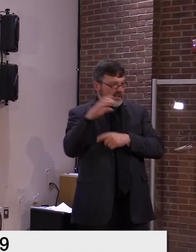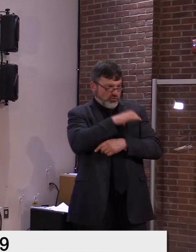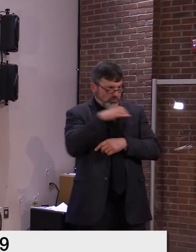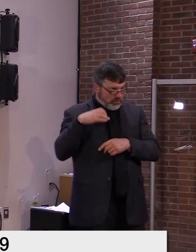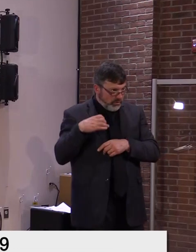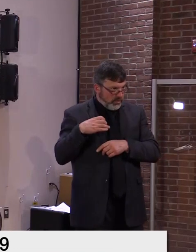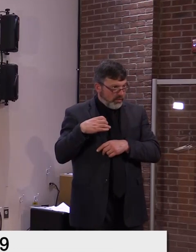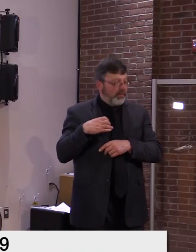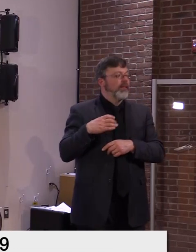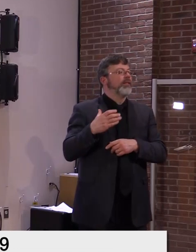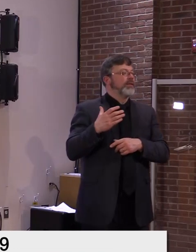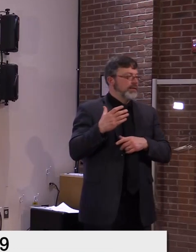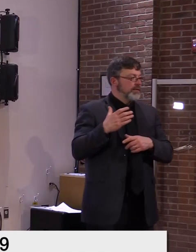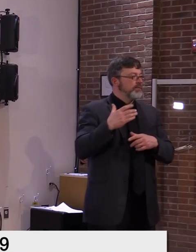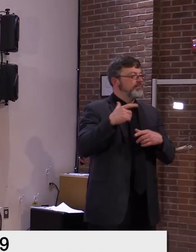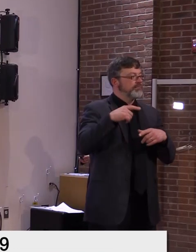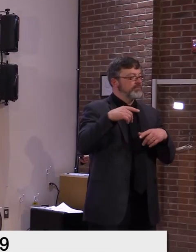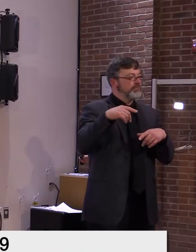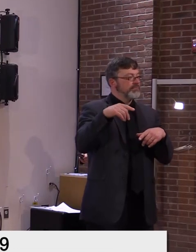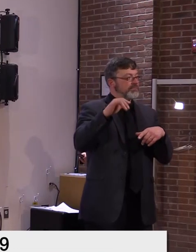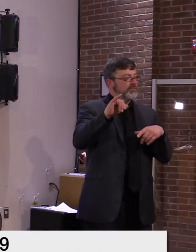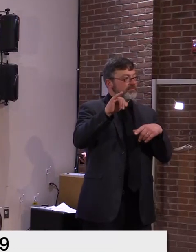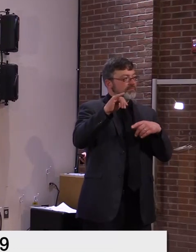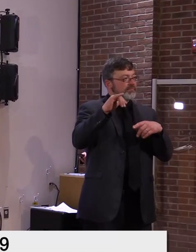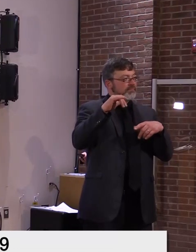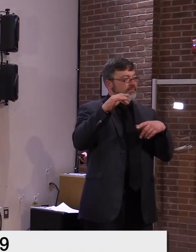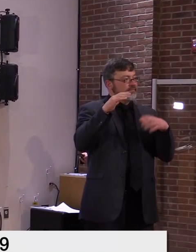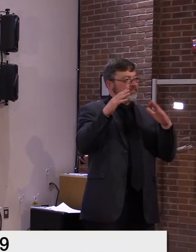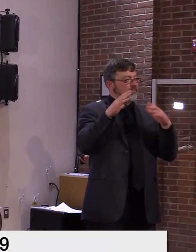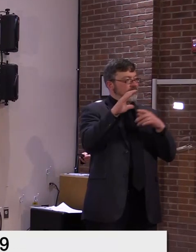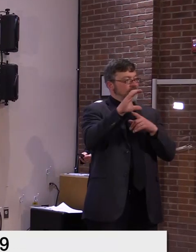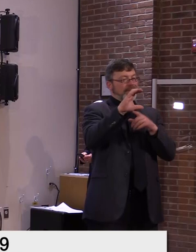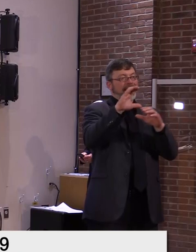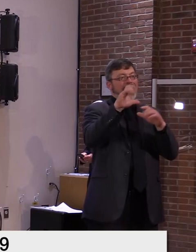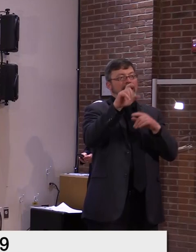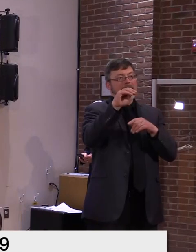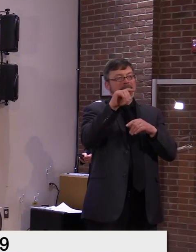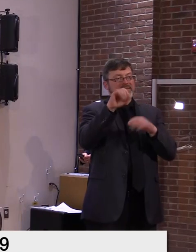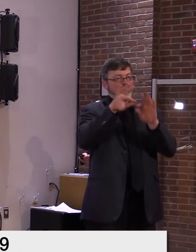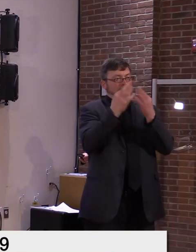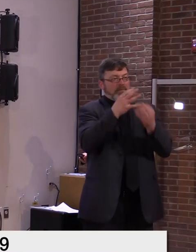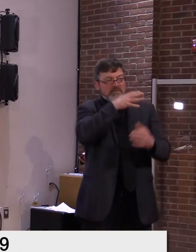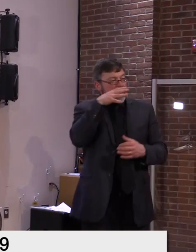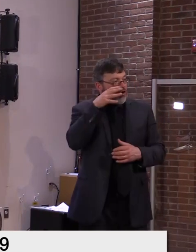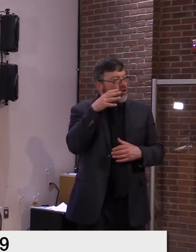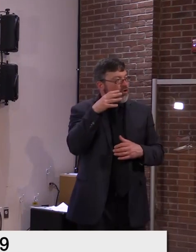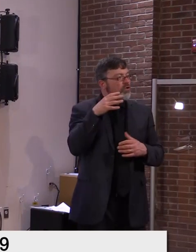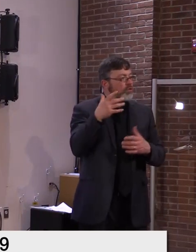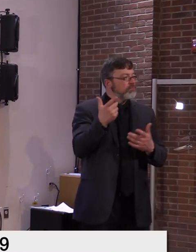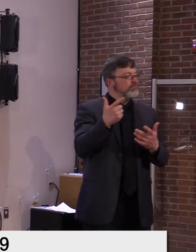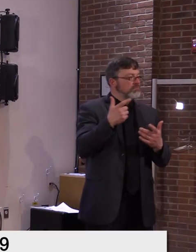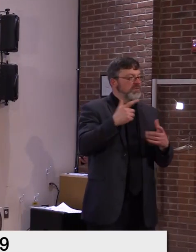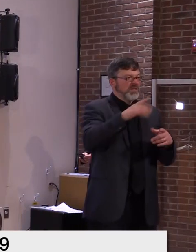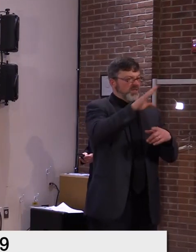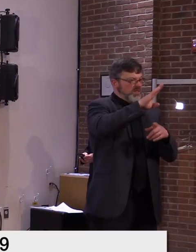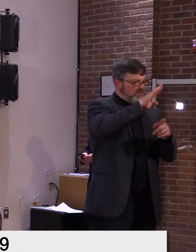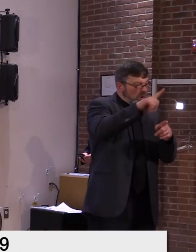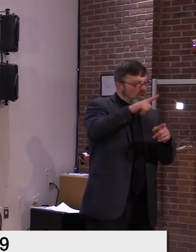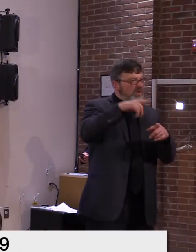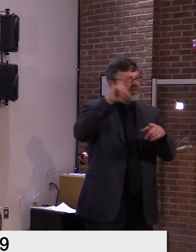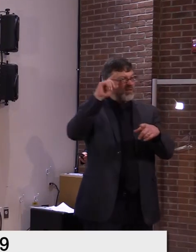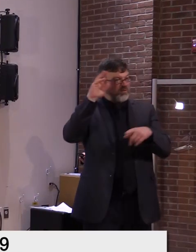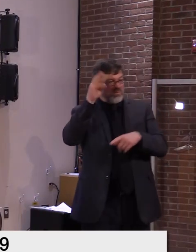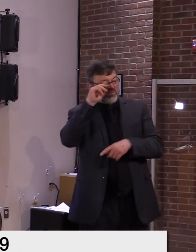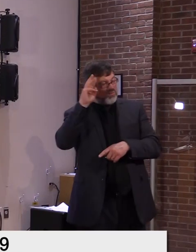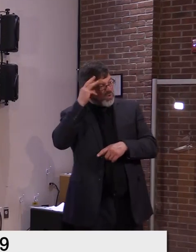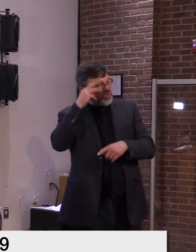Farm, the Abundant Community Liaisons from the Vermont Public Schools, and I'm sure there are many more. So